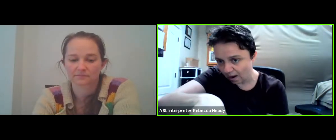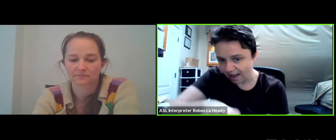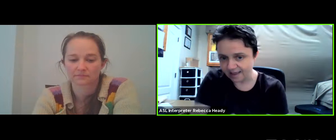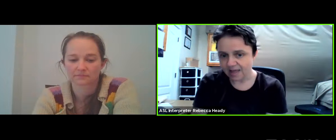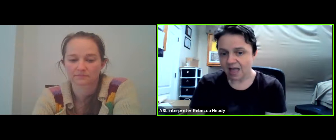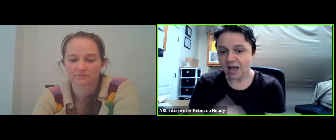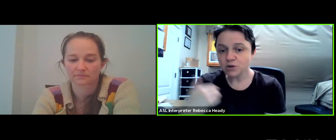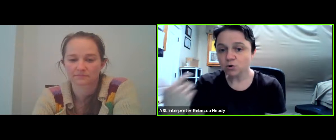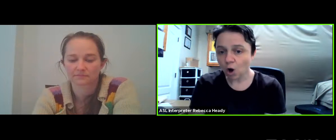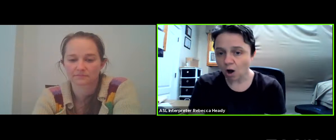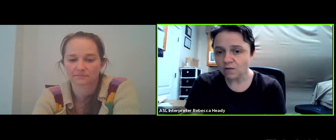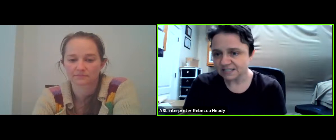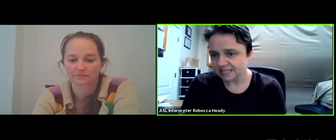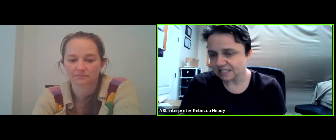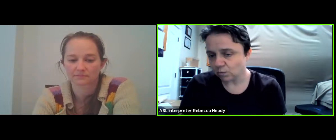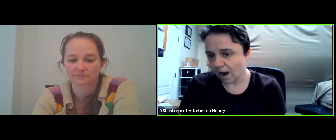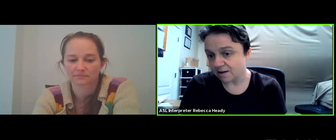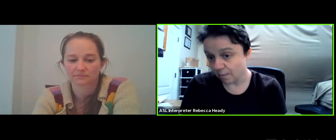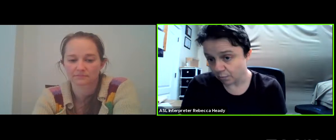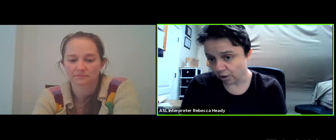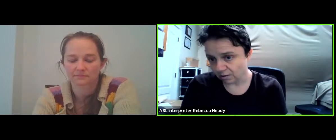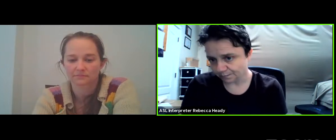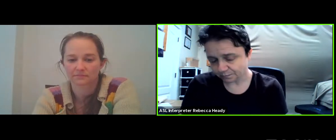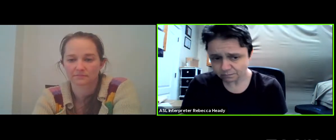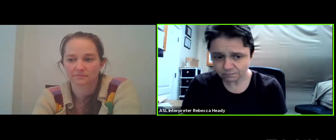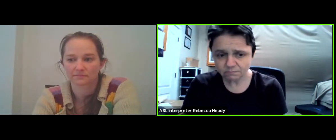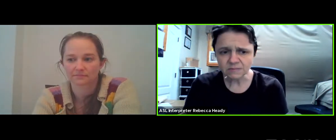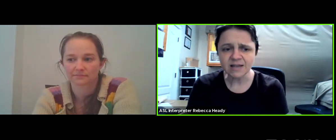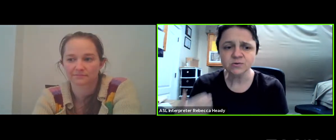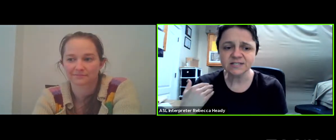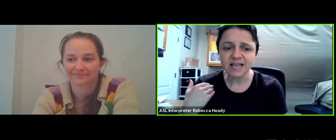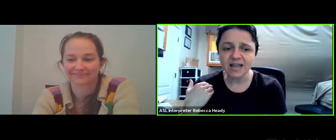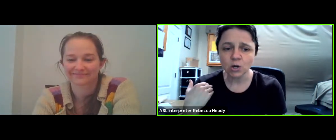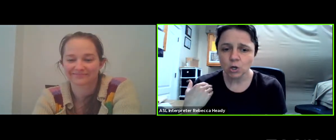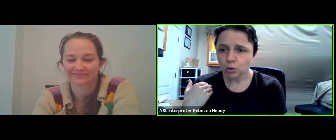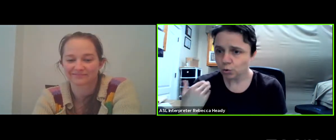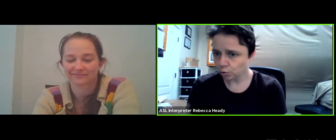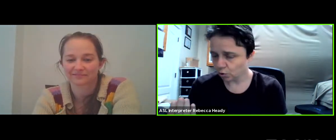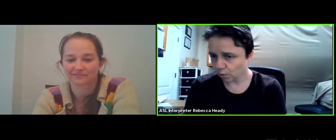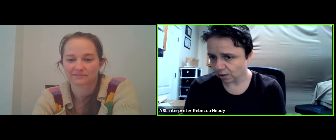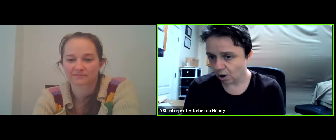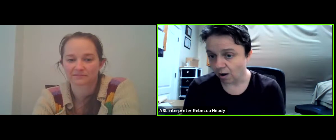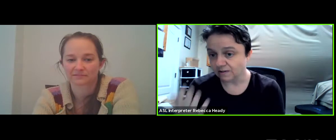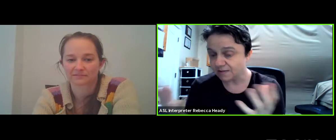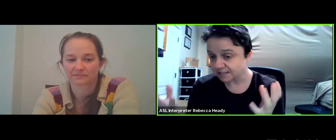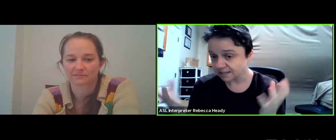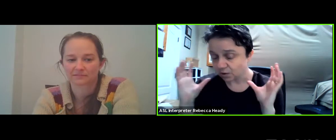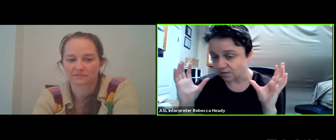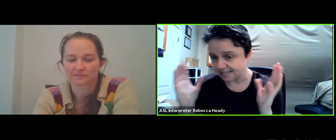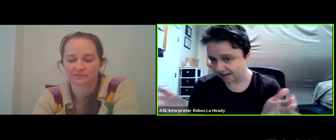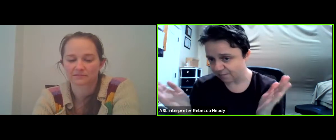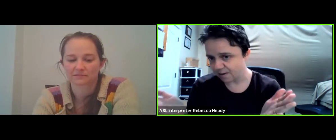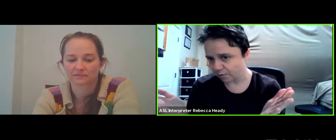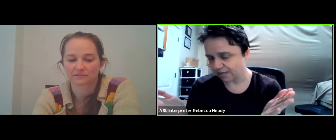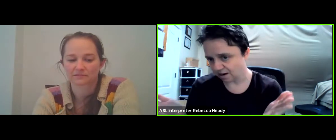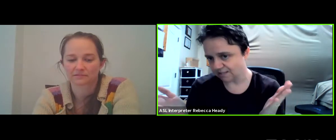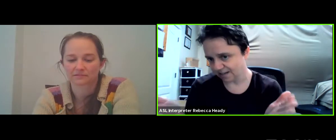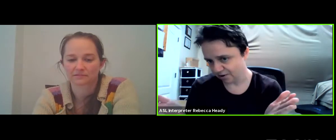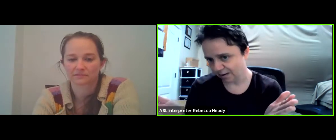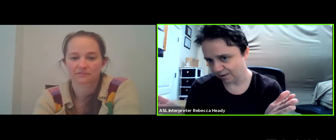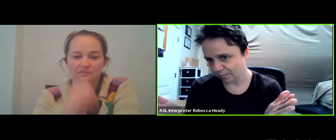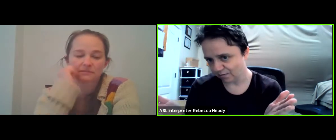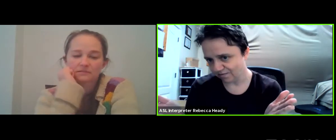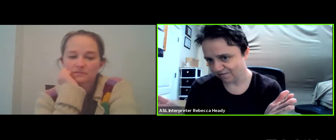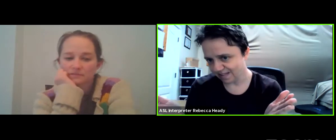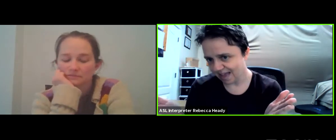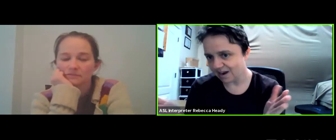to the TTY and you call the TTY number and you say who you want to call. Now this is so that deaf people can talk